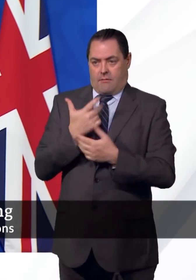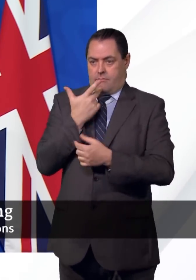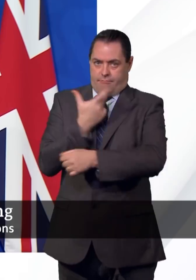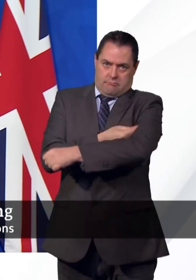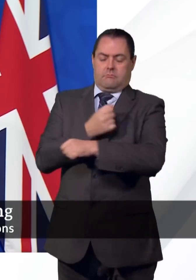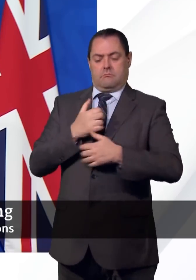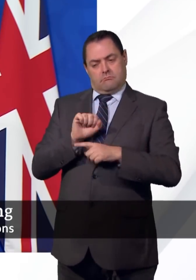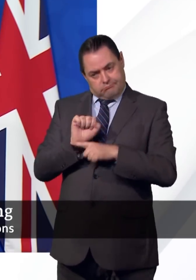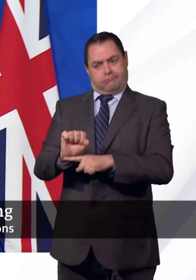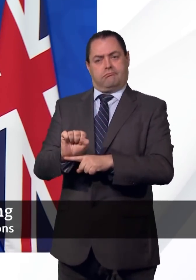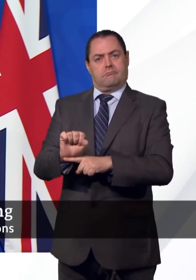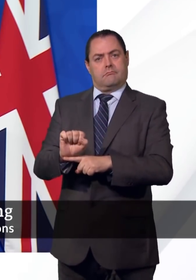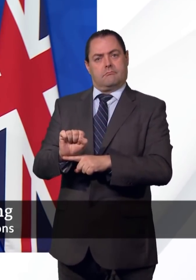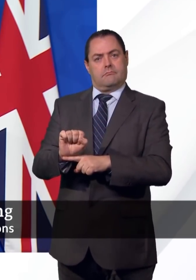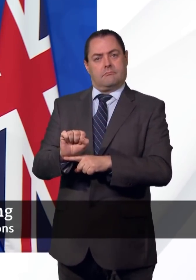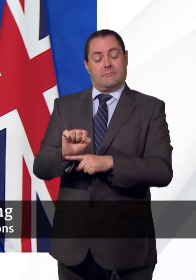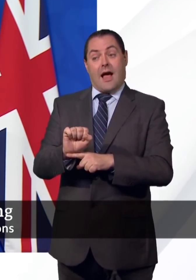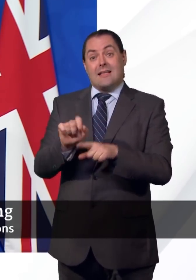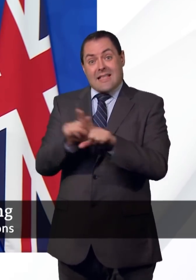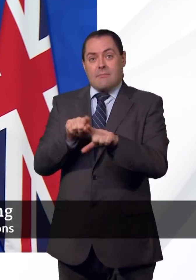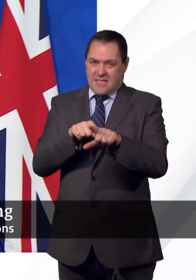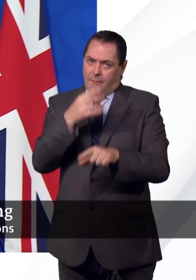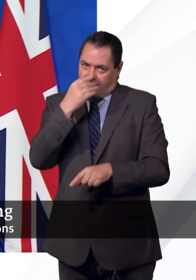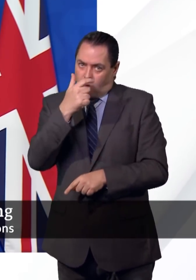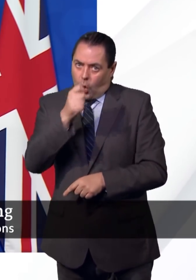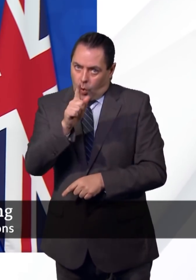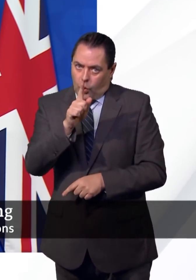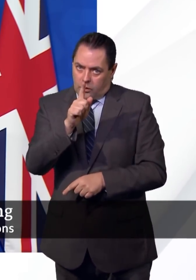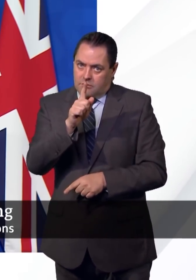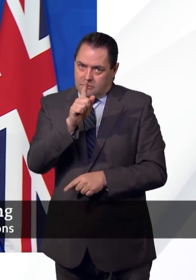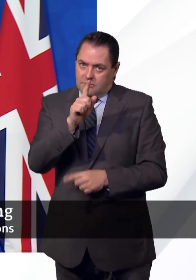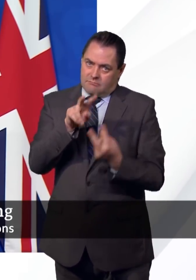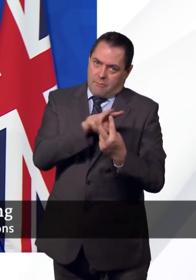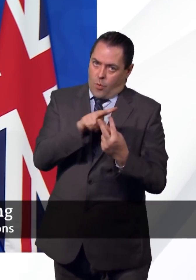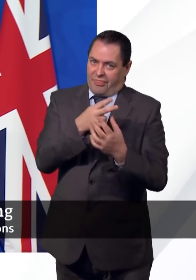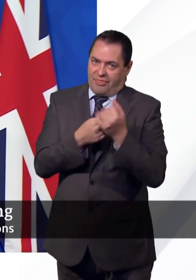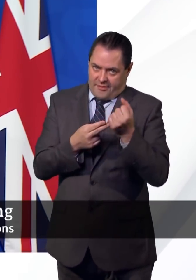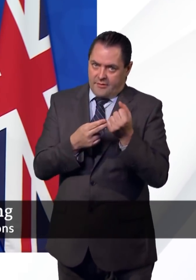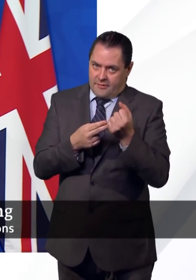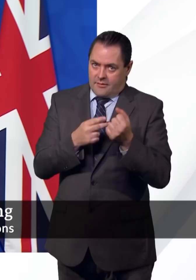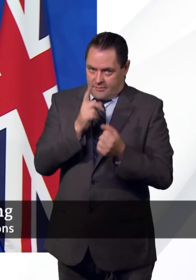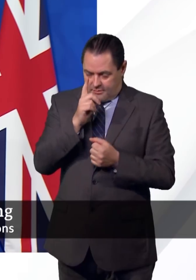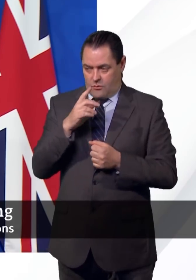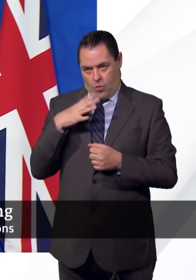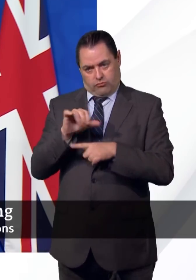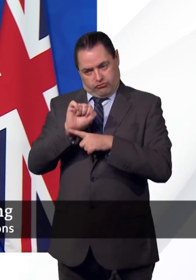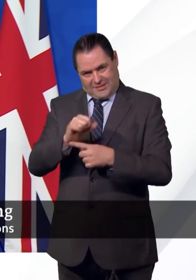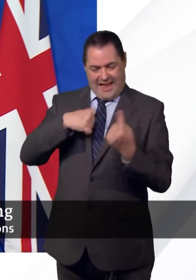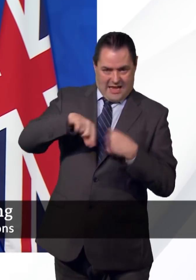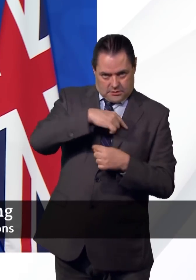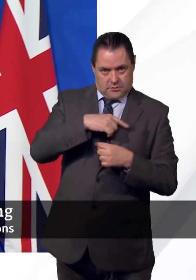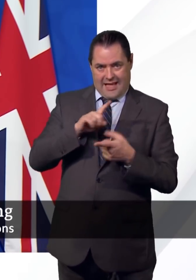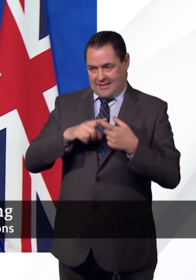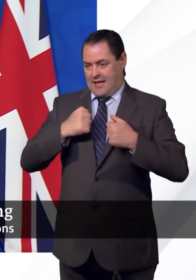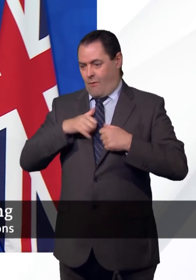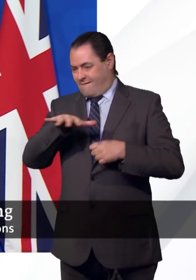please get your flu jab too. Let's do everything we can to protect ourselves and our loved ones